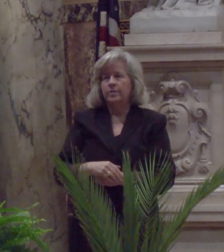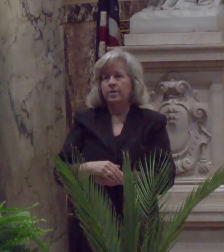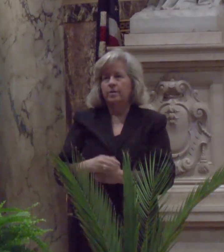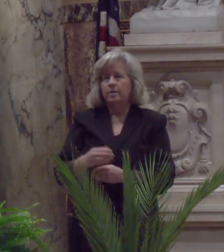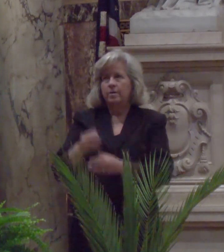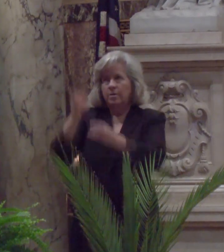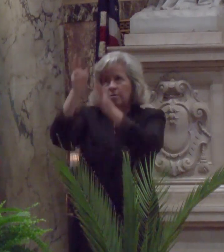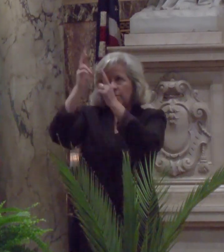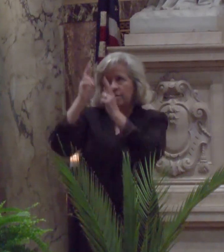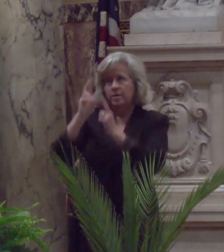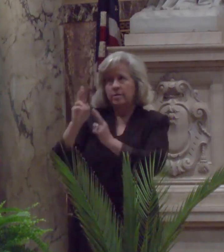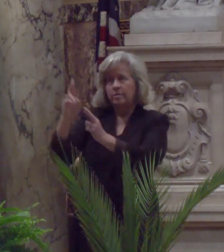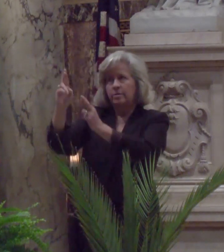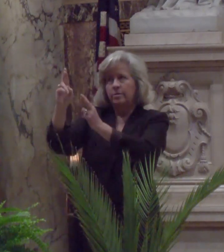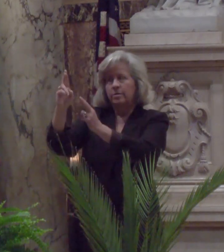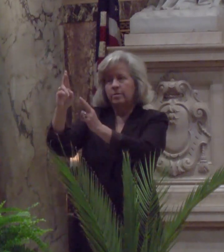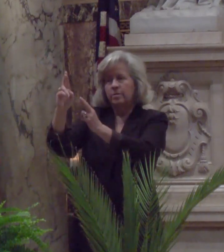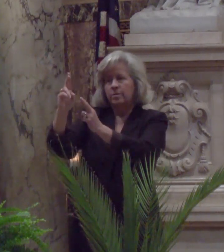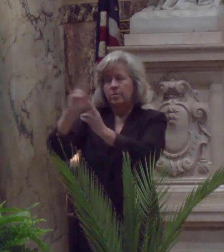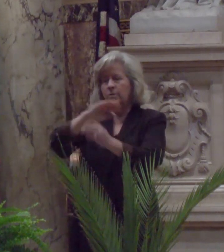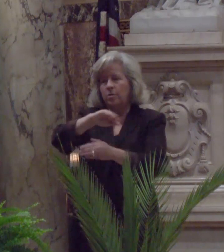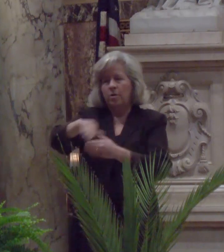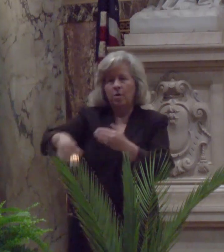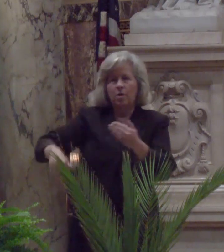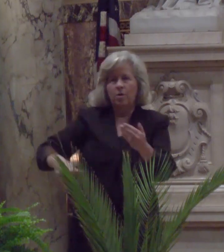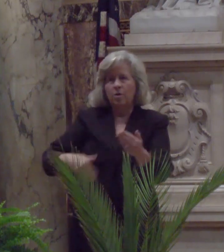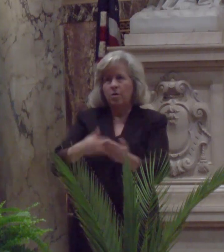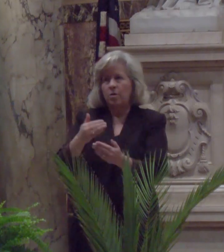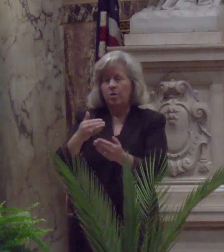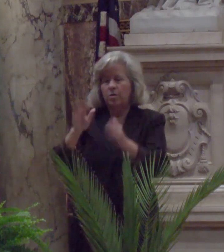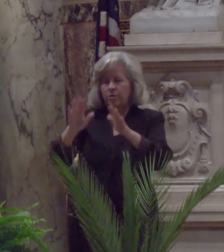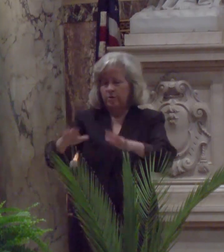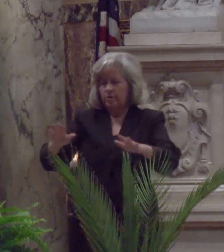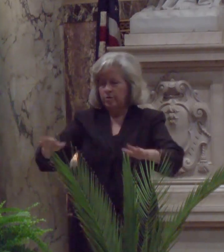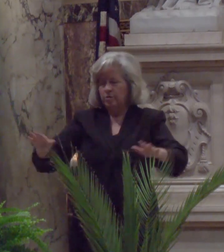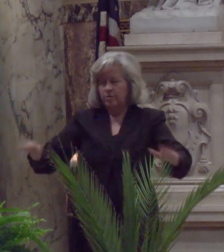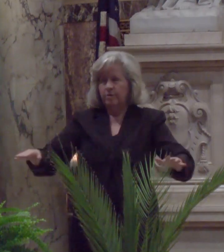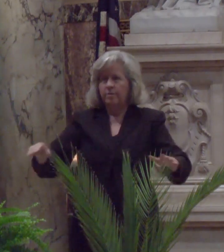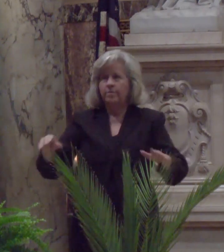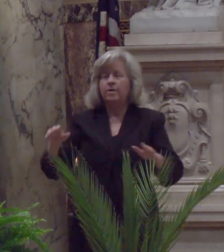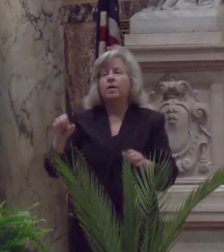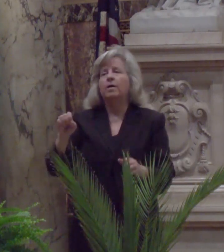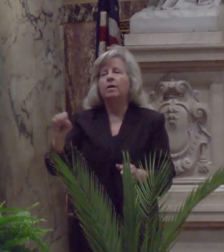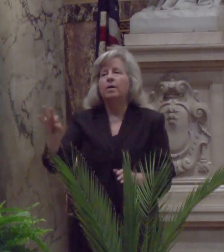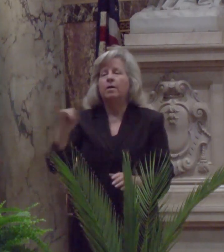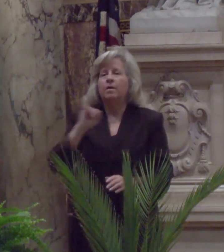revere him, all you descendants of